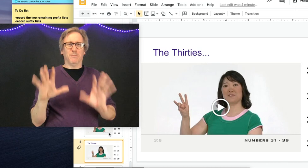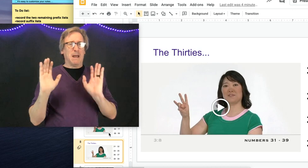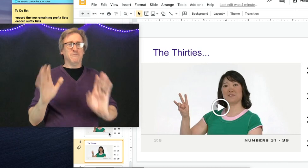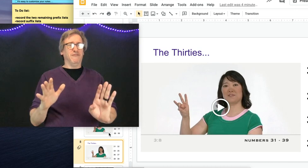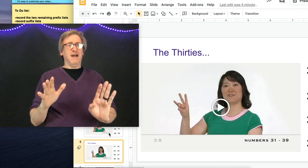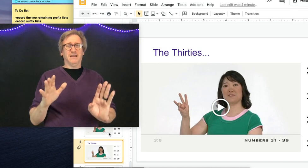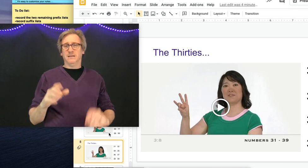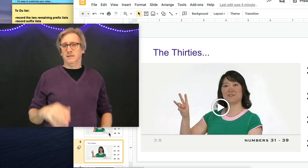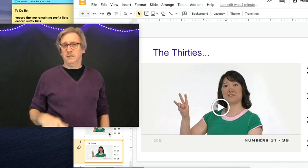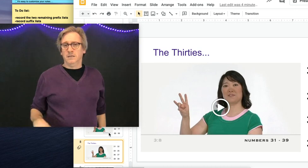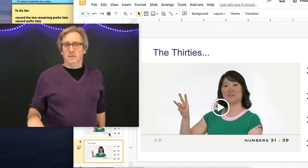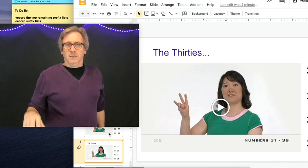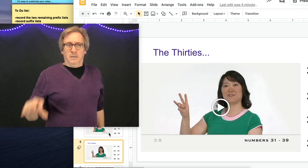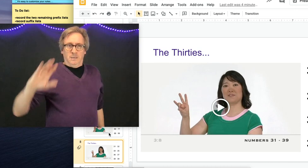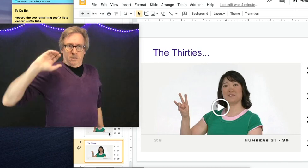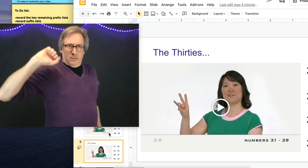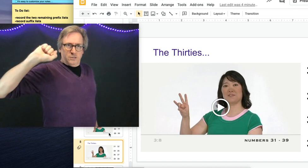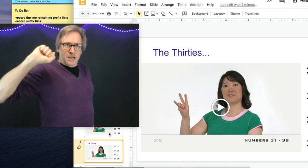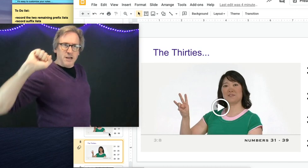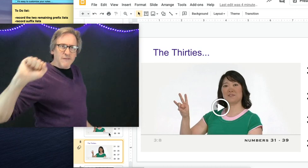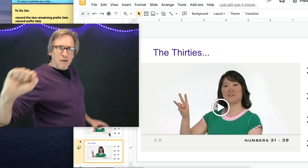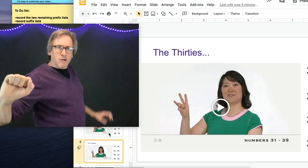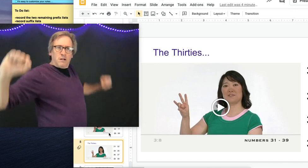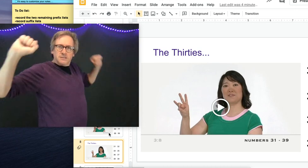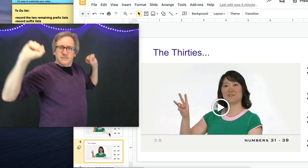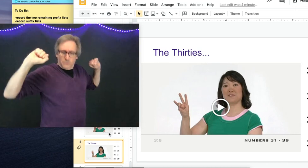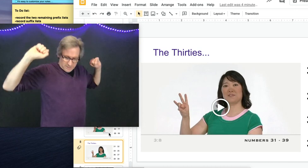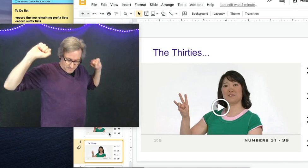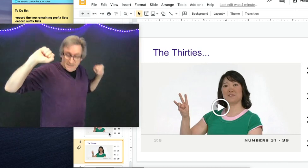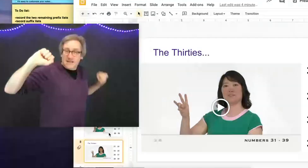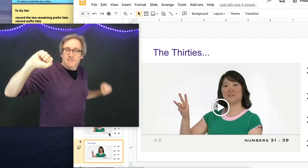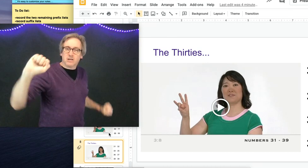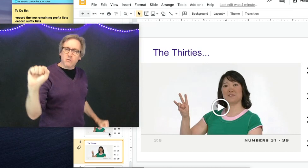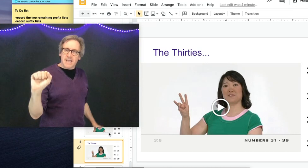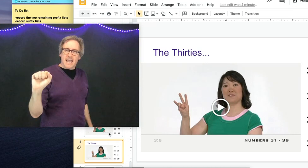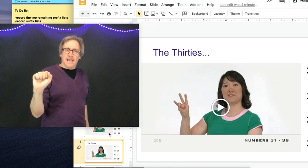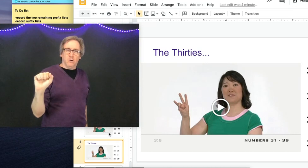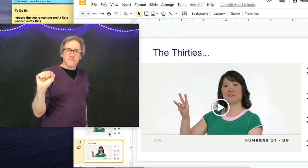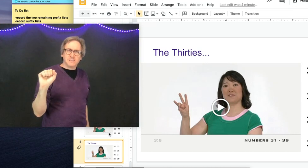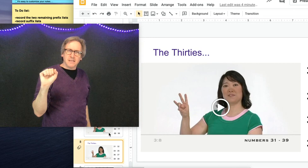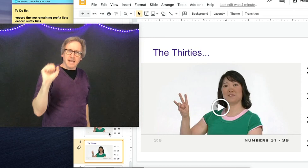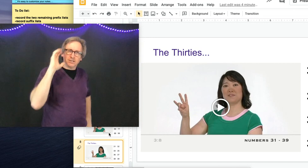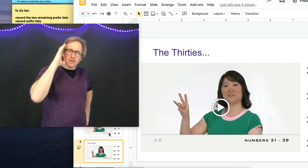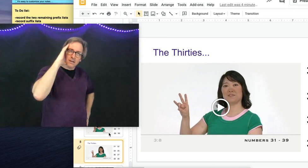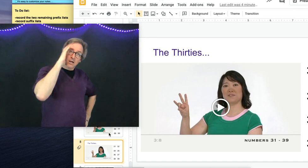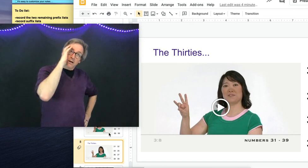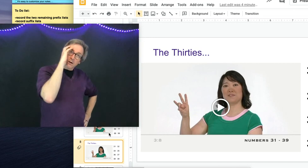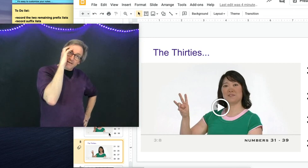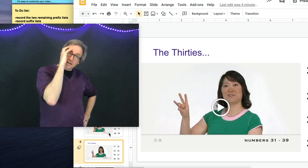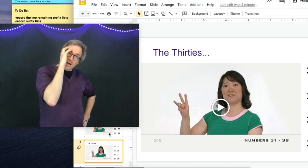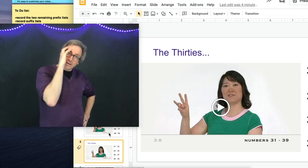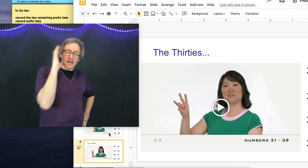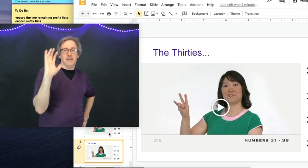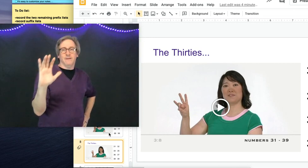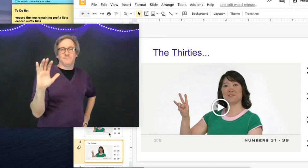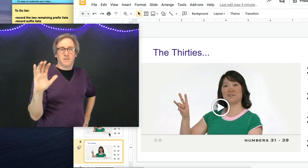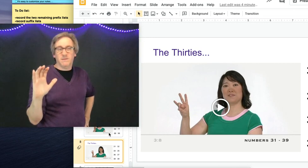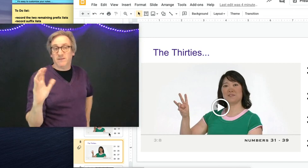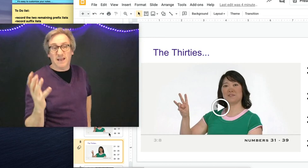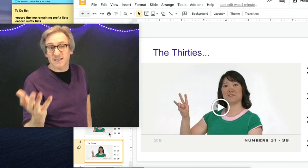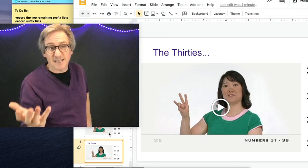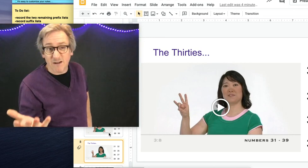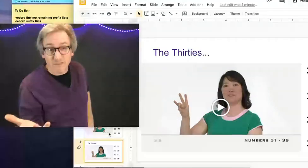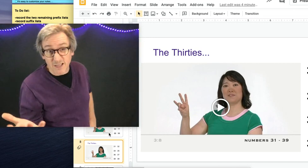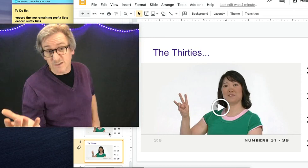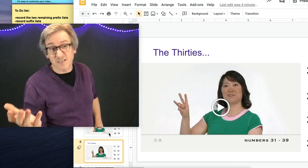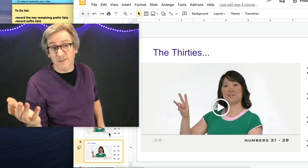for help. I'm fine. There's not enough alcohol to deal with this pandemic. Okay. This election. Are we done? Anyway, I'm going to